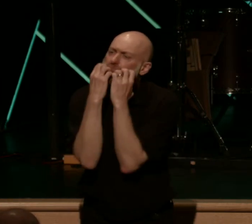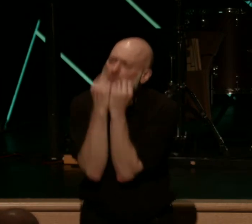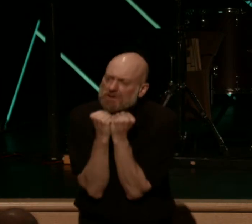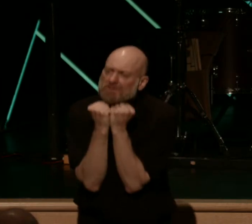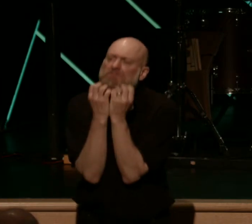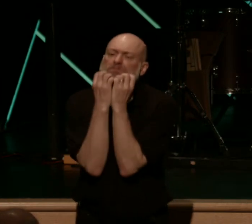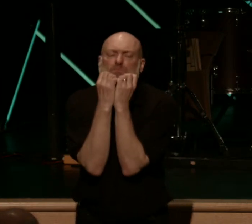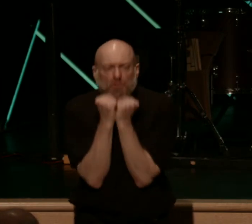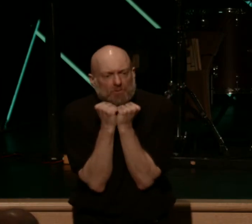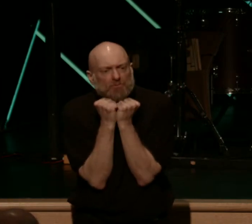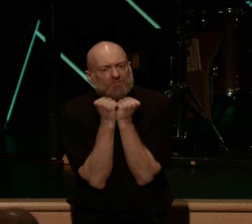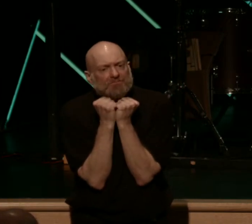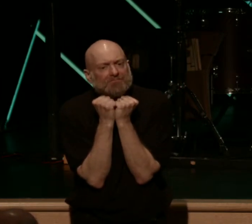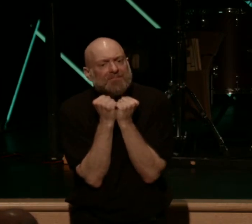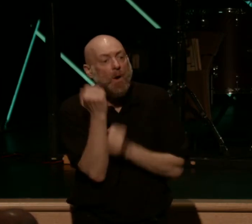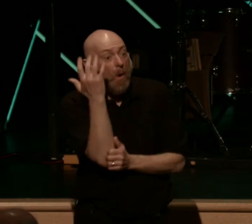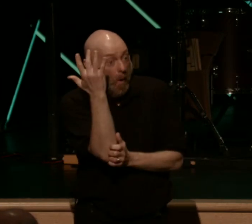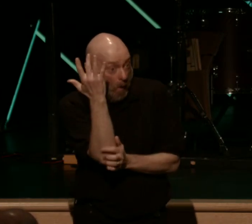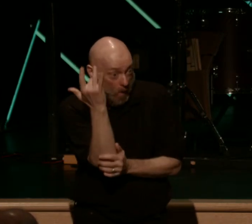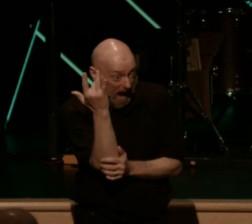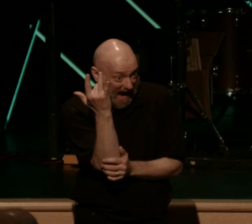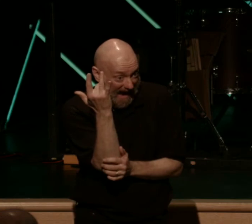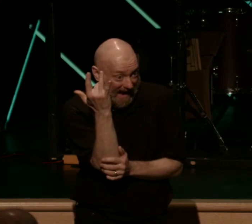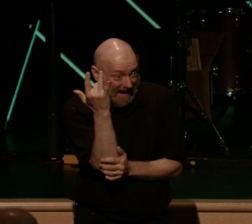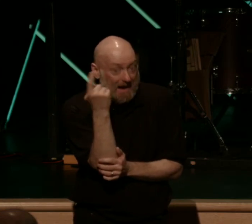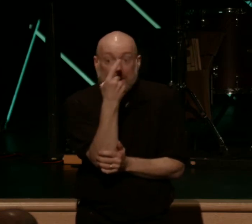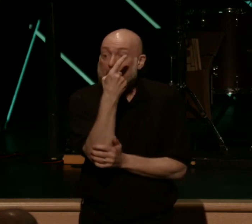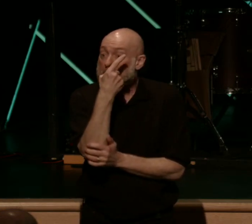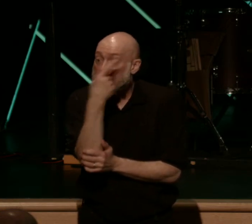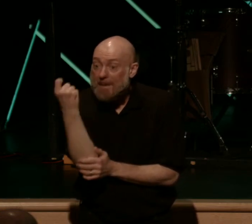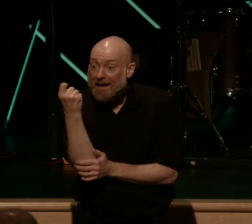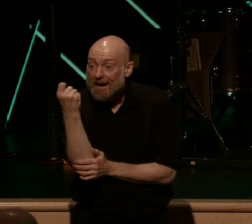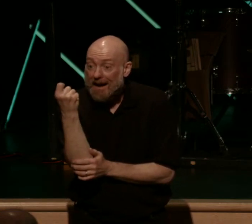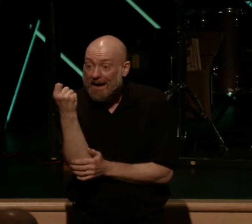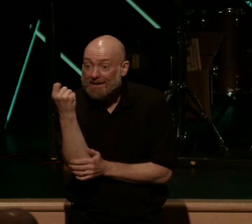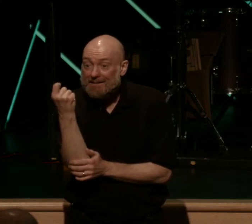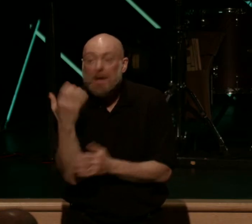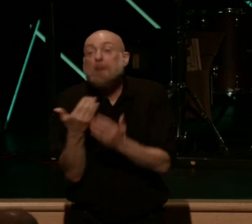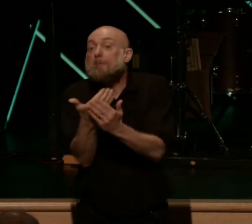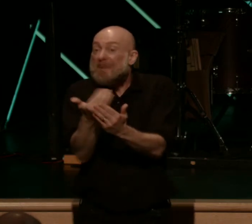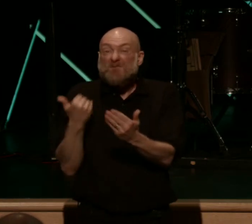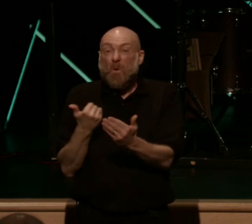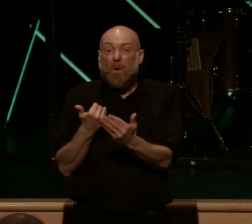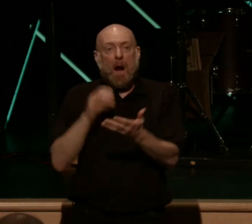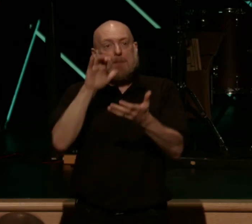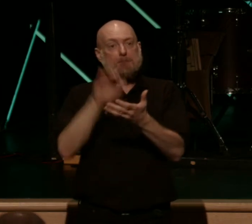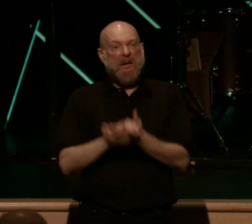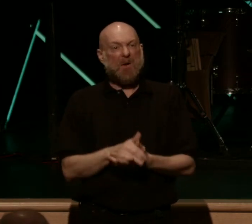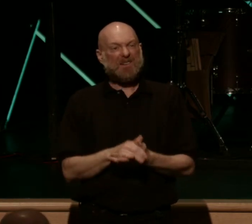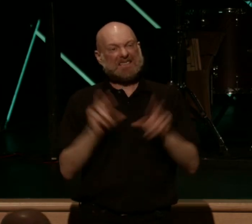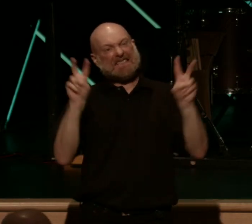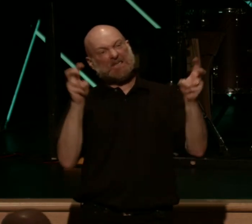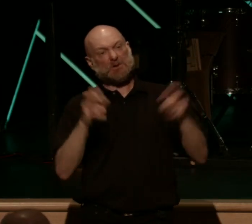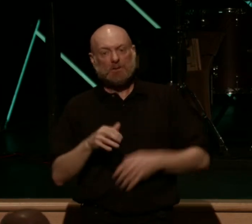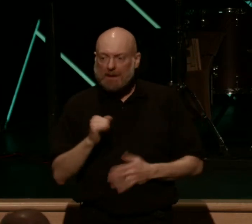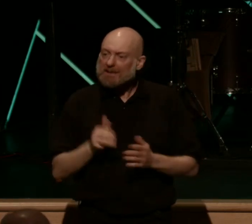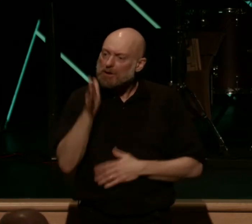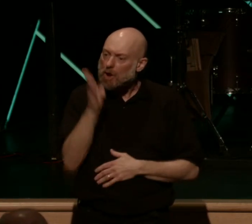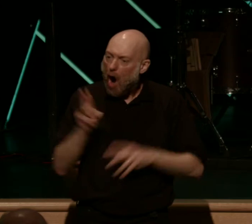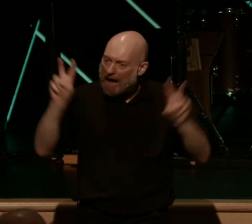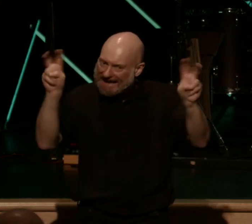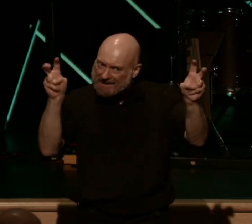thing, and here's why. Because before it was ever a marriage thing, it was first a God